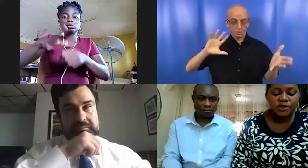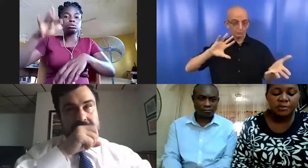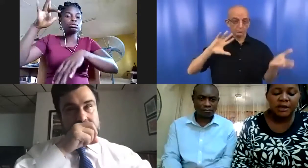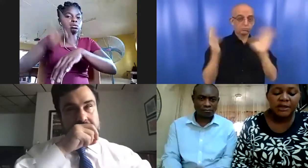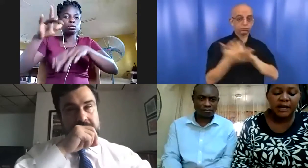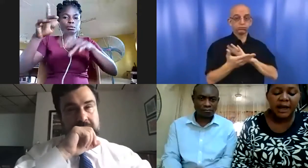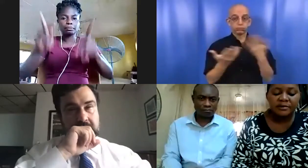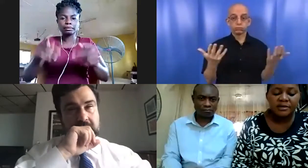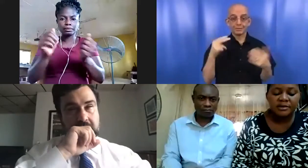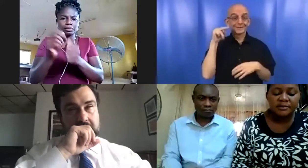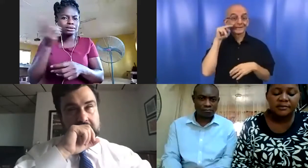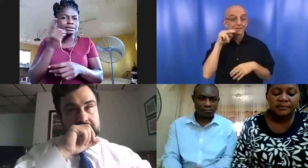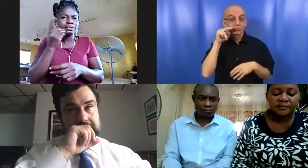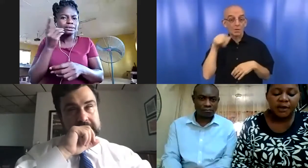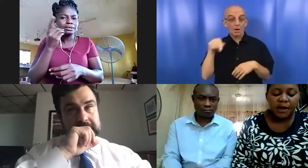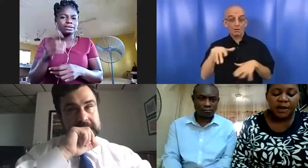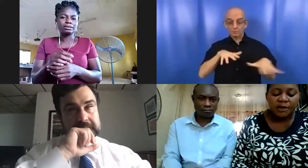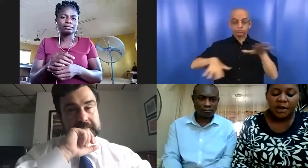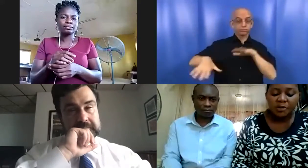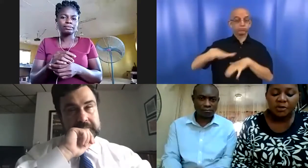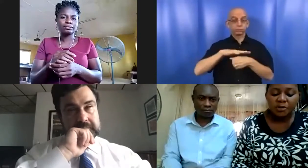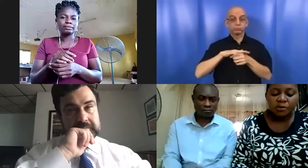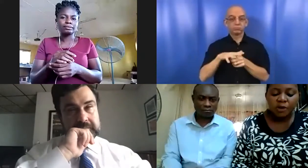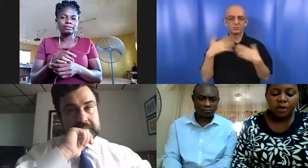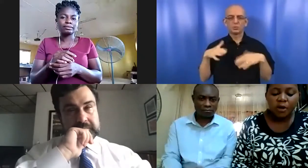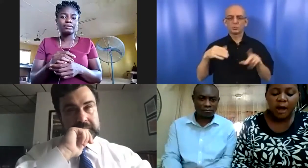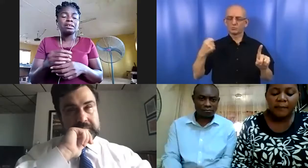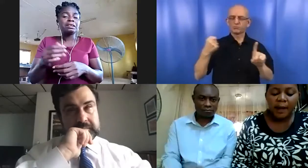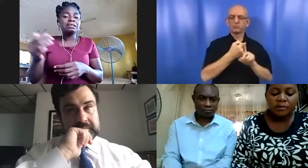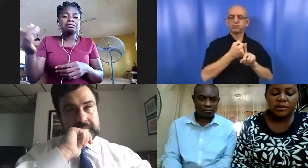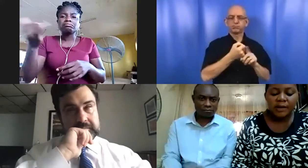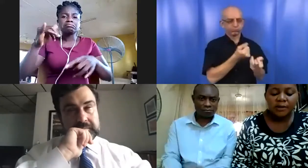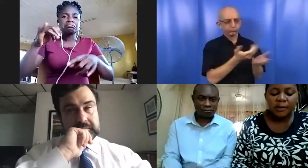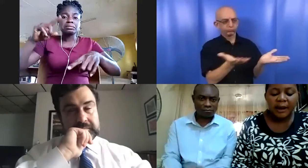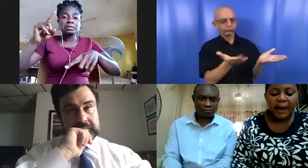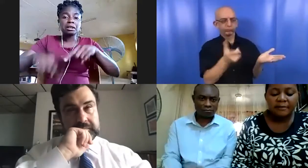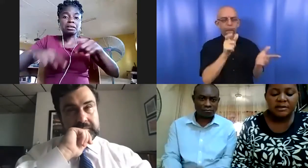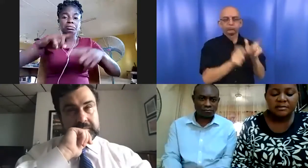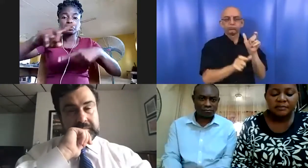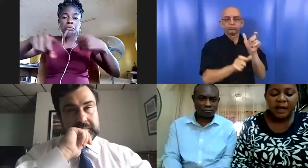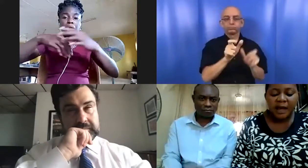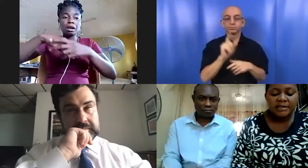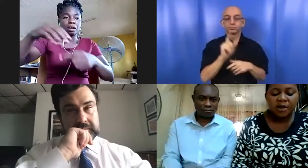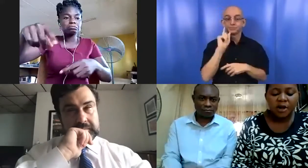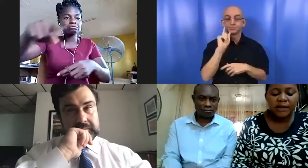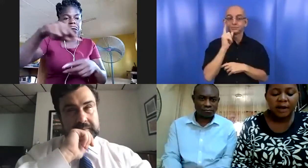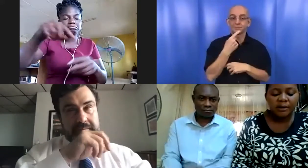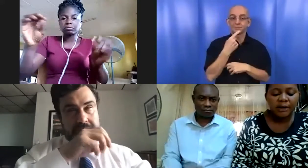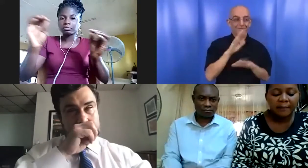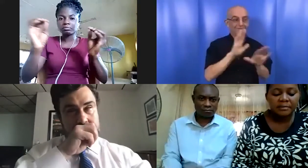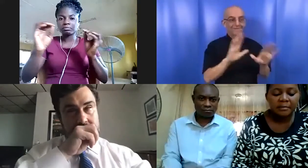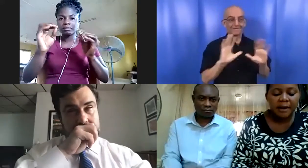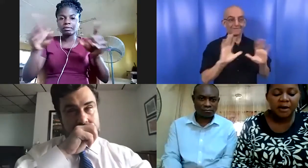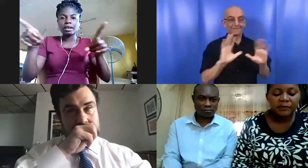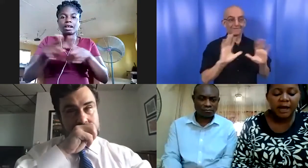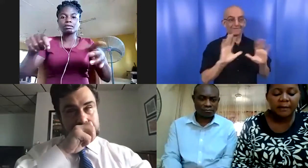and disrupted their lives. They could not go about their normal lives as the lockdown